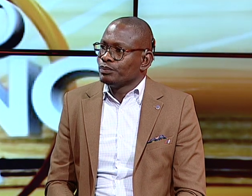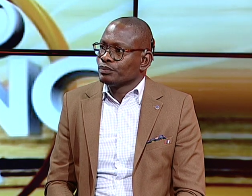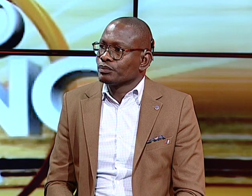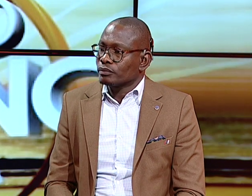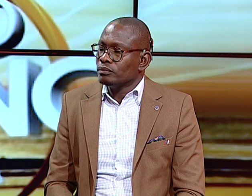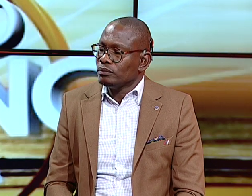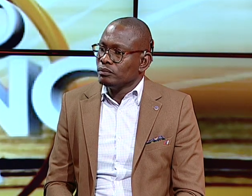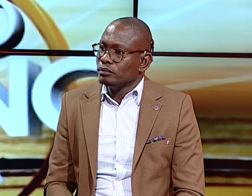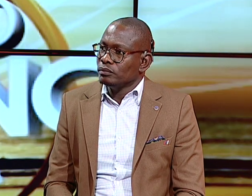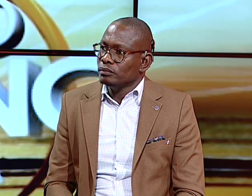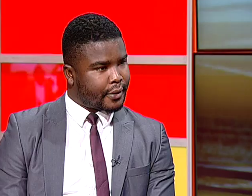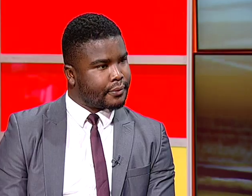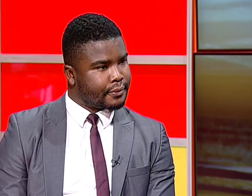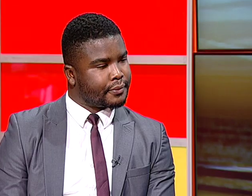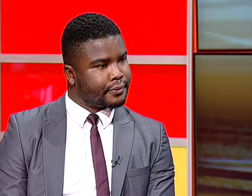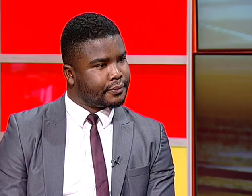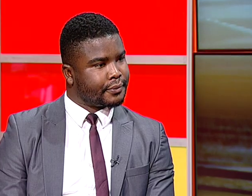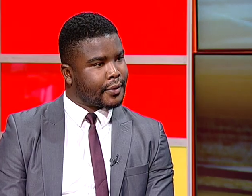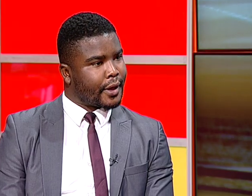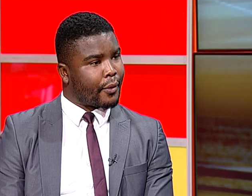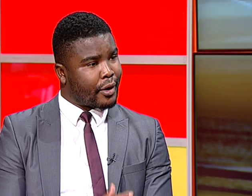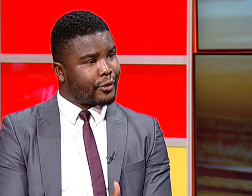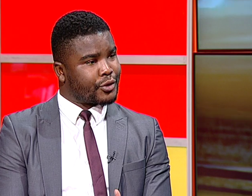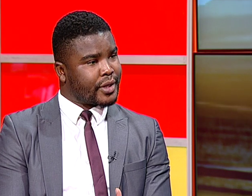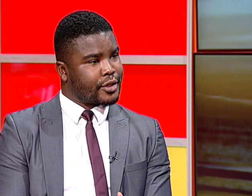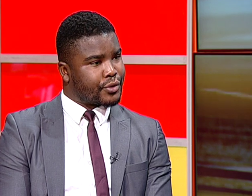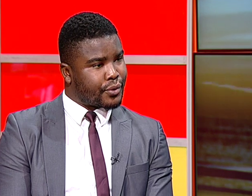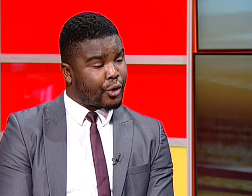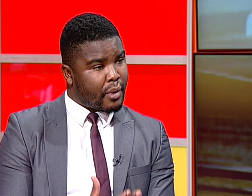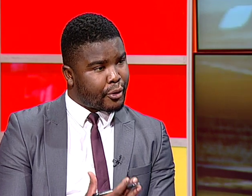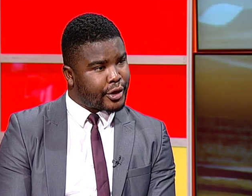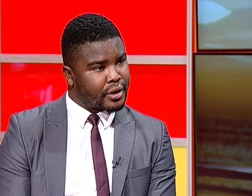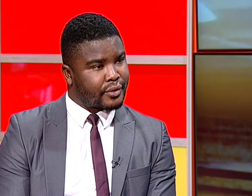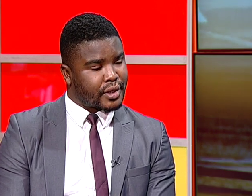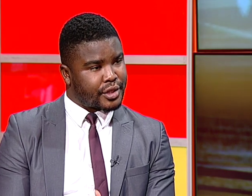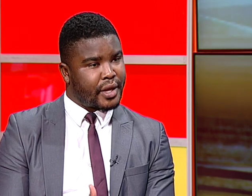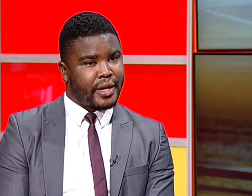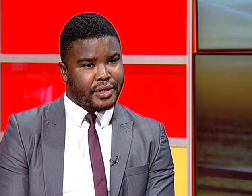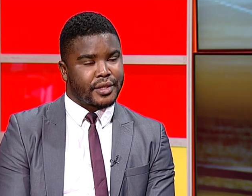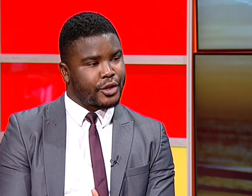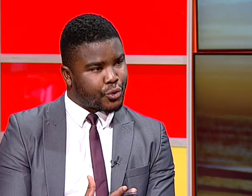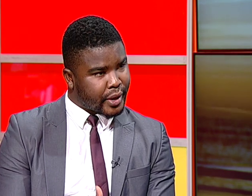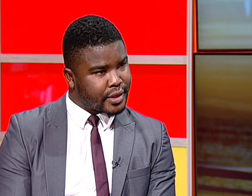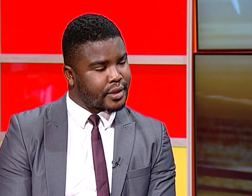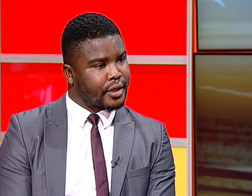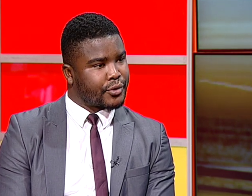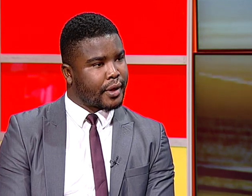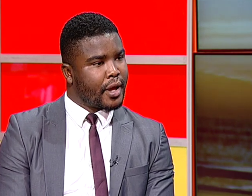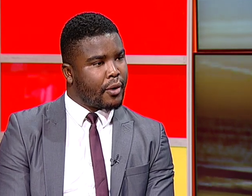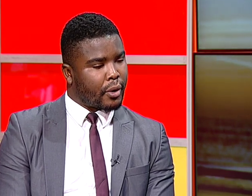to understand as well what are the developments. And one of those ways is through the commemoration of such days, such weeks, etc., where we